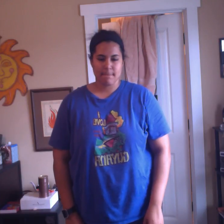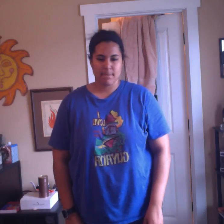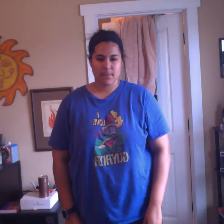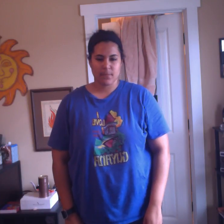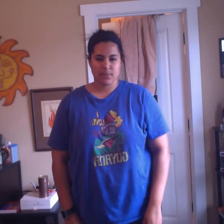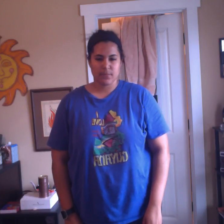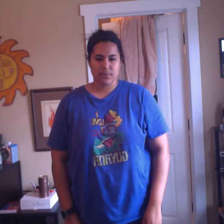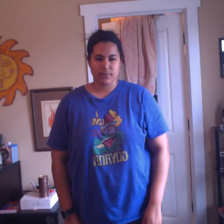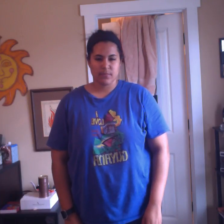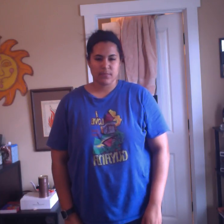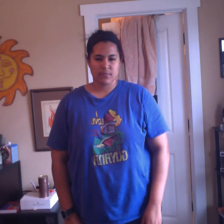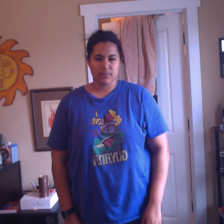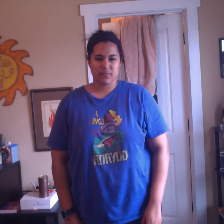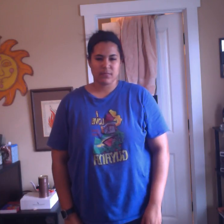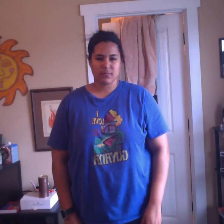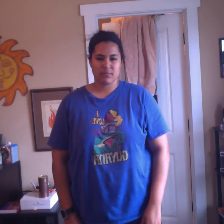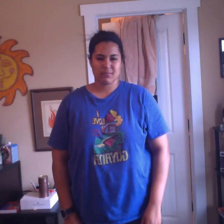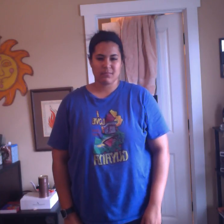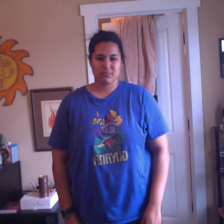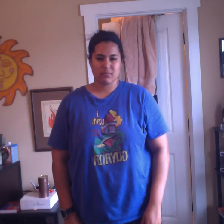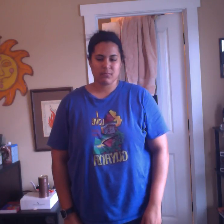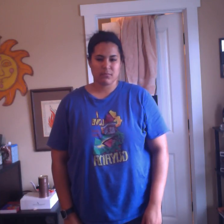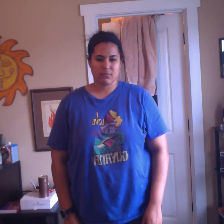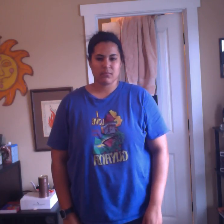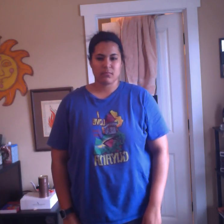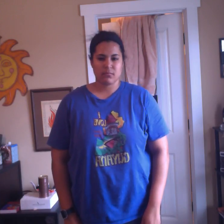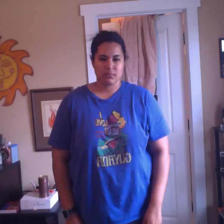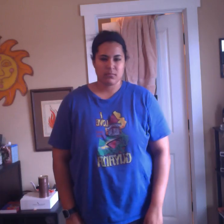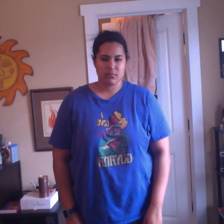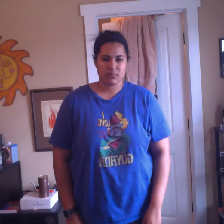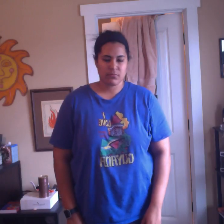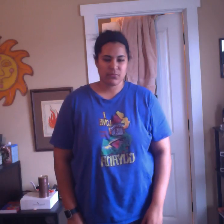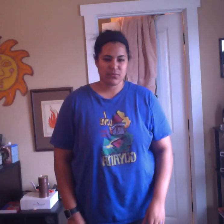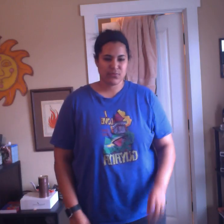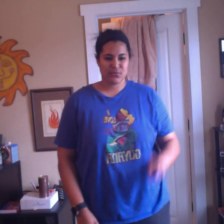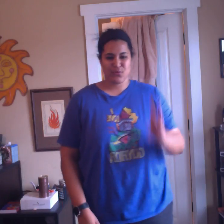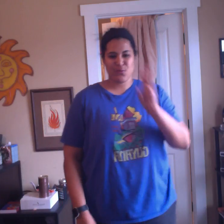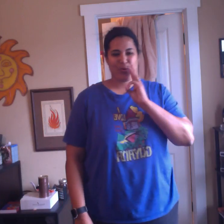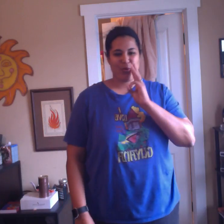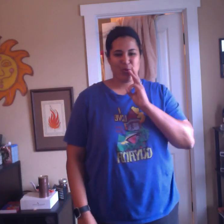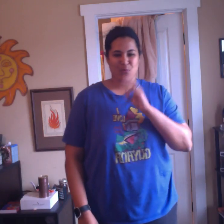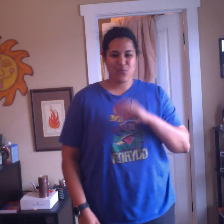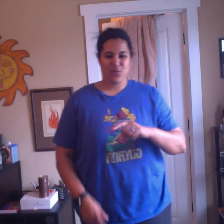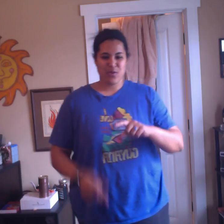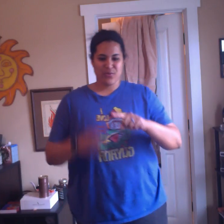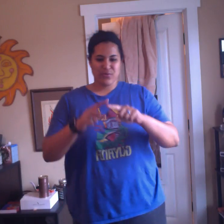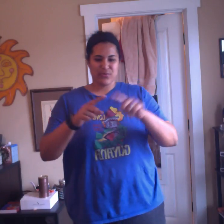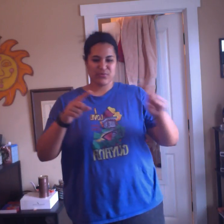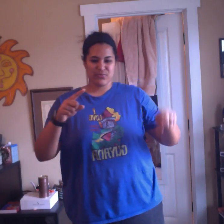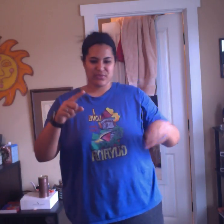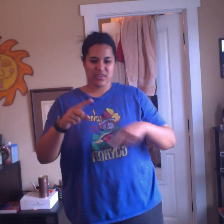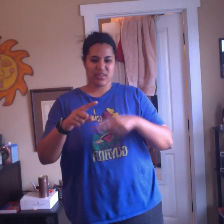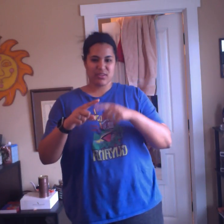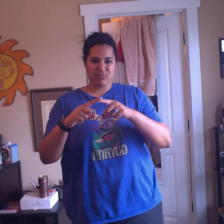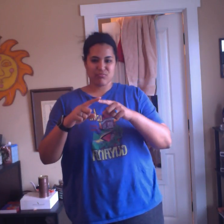the Kokoraz Educational Series is proud to present The Water Cycle! For those of you who've heard of the